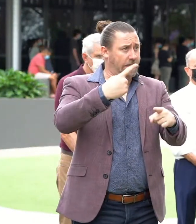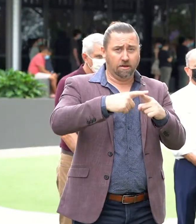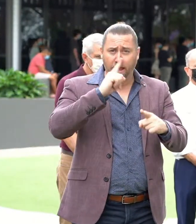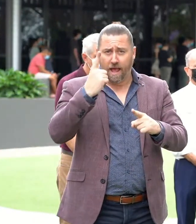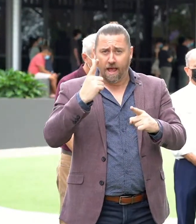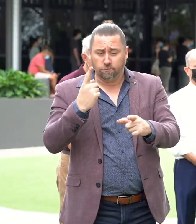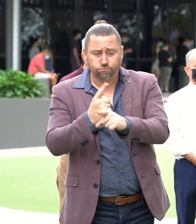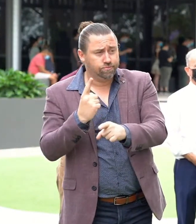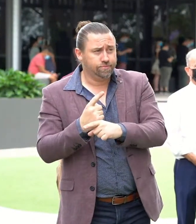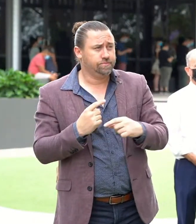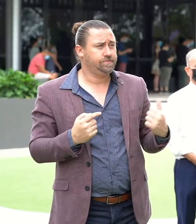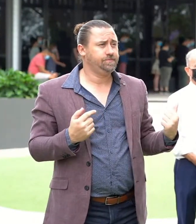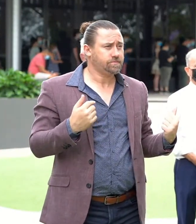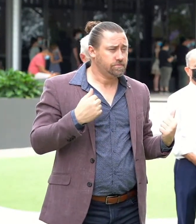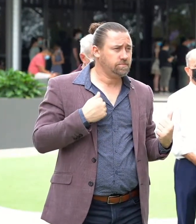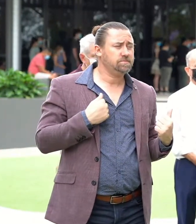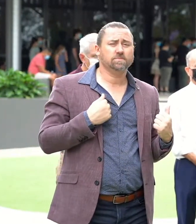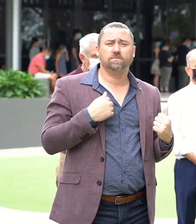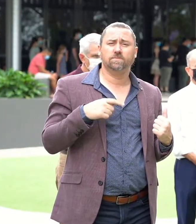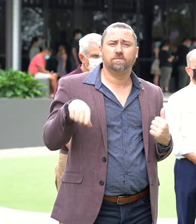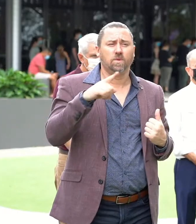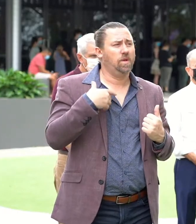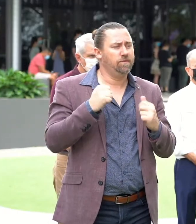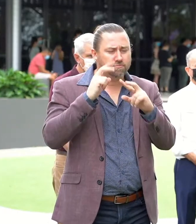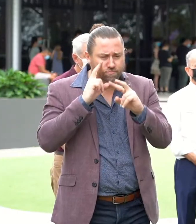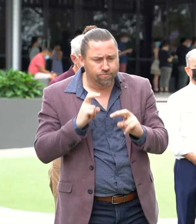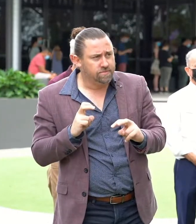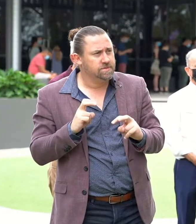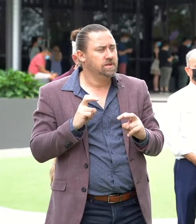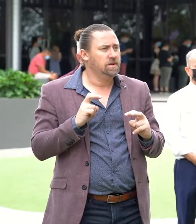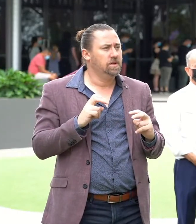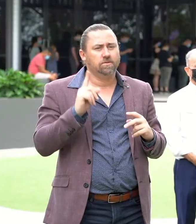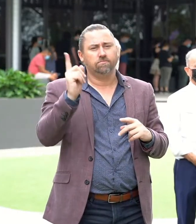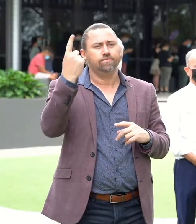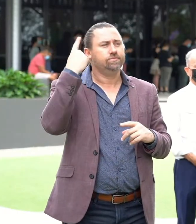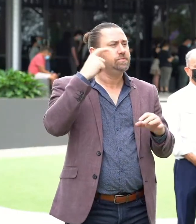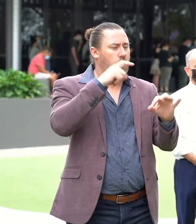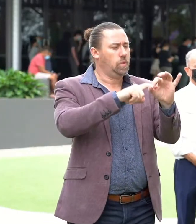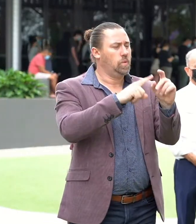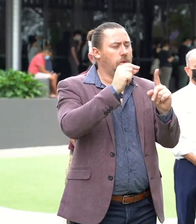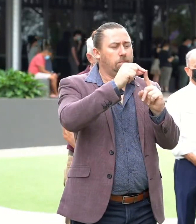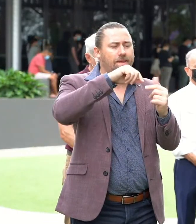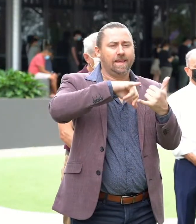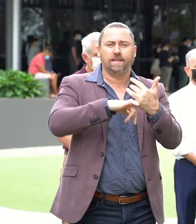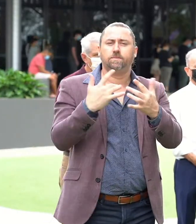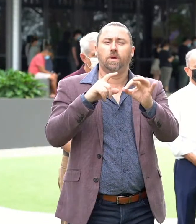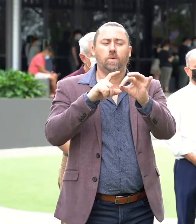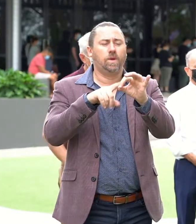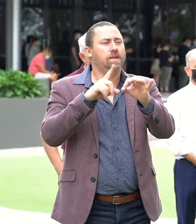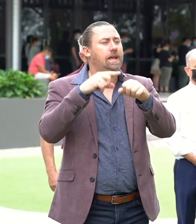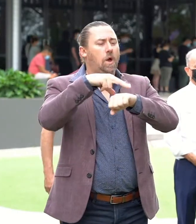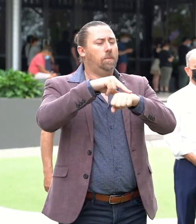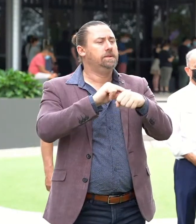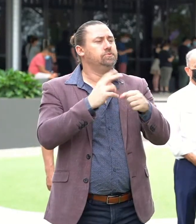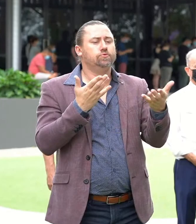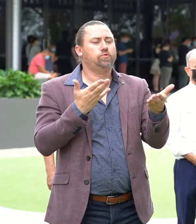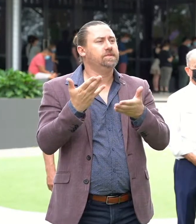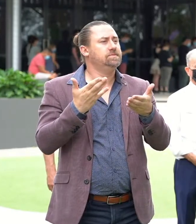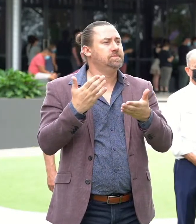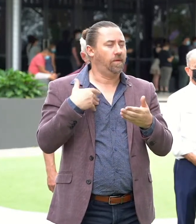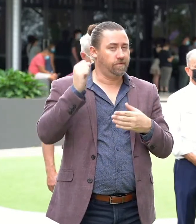Well, look, we routinely, in many of our investigations, involve our colleagues at QPS, the Queensland Police Service. They have